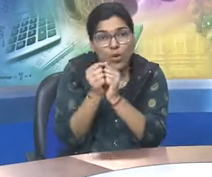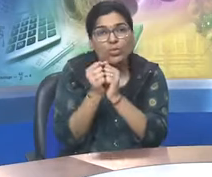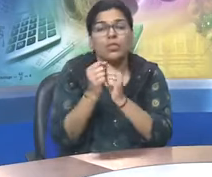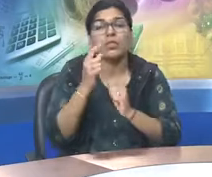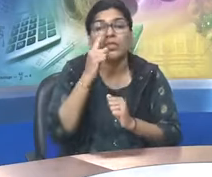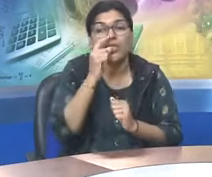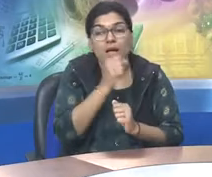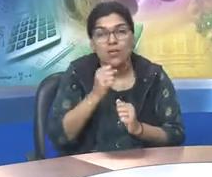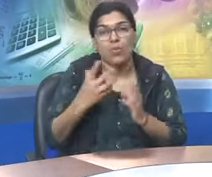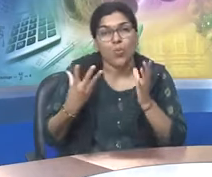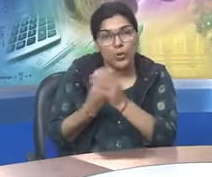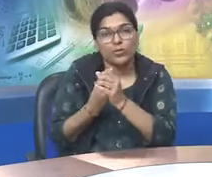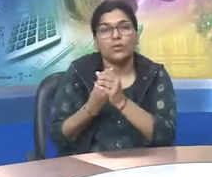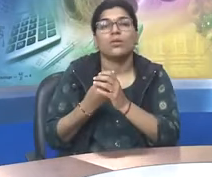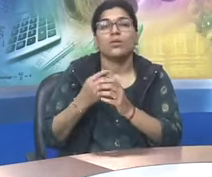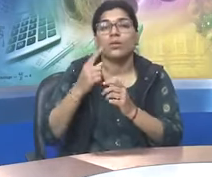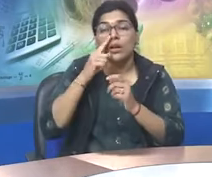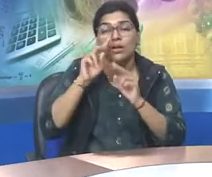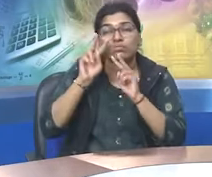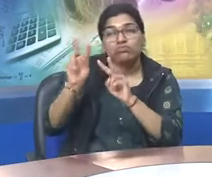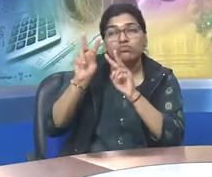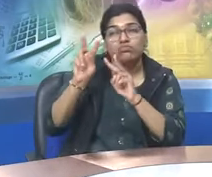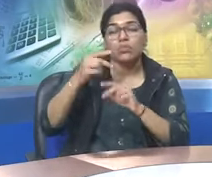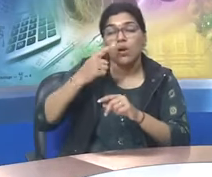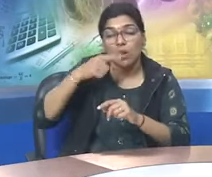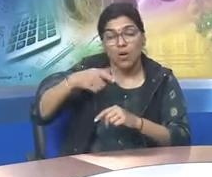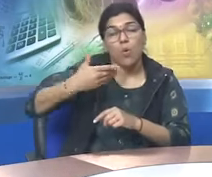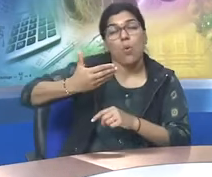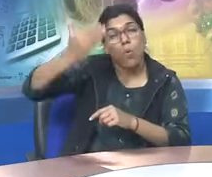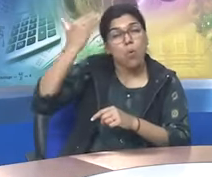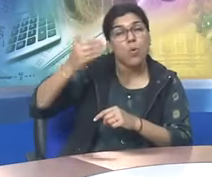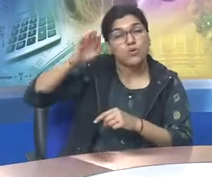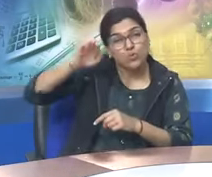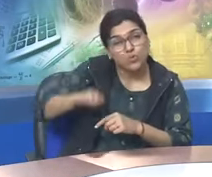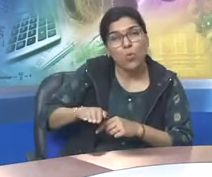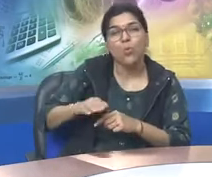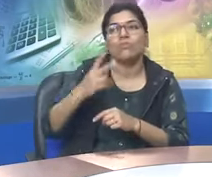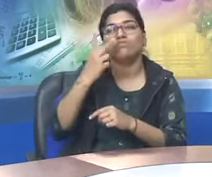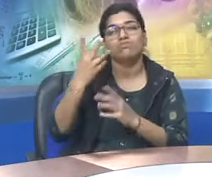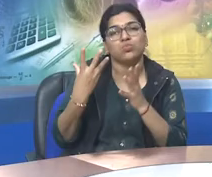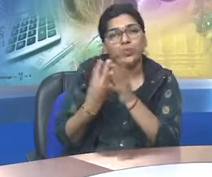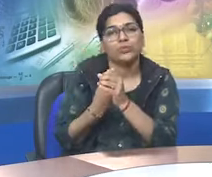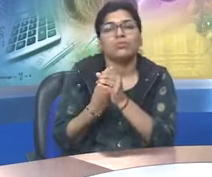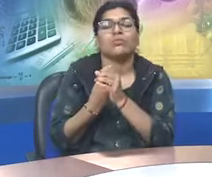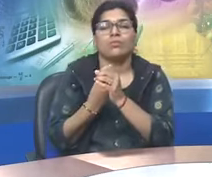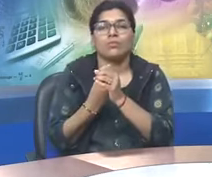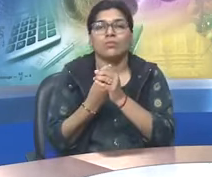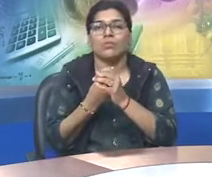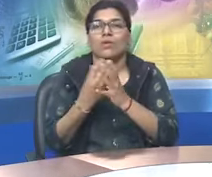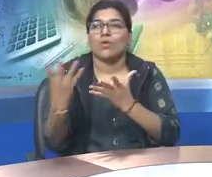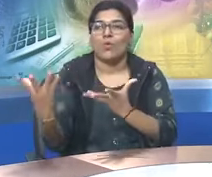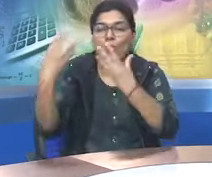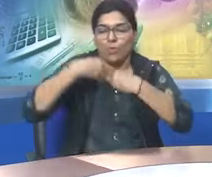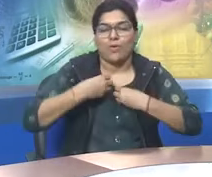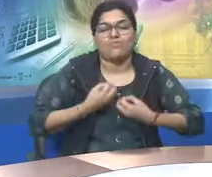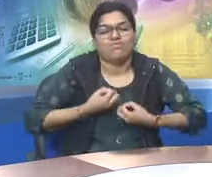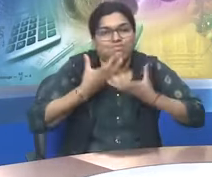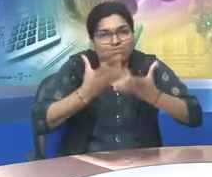This poetess, Kamala Das, she used to watch, observe her grandmother, and she